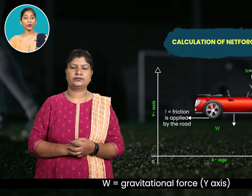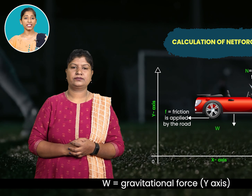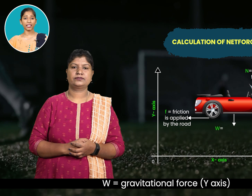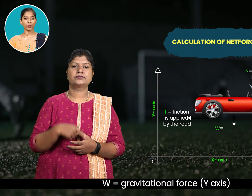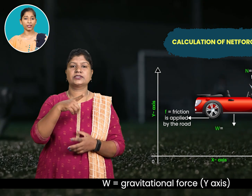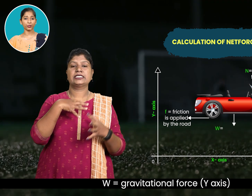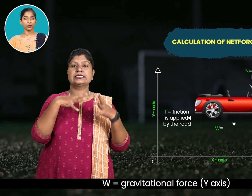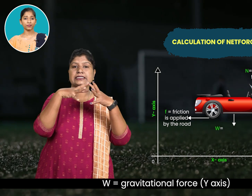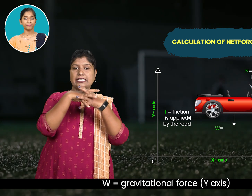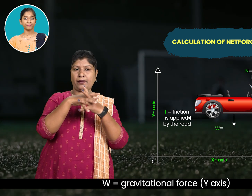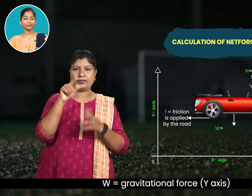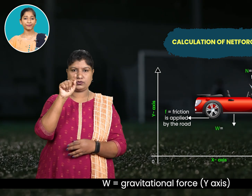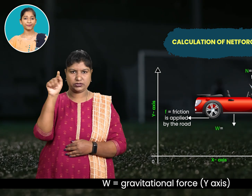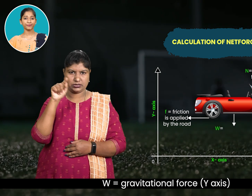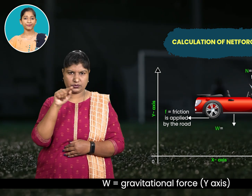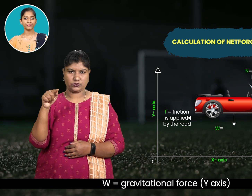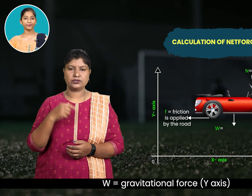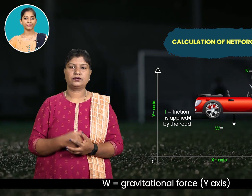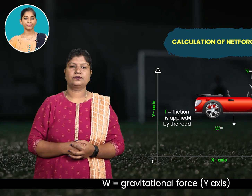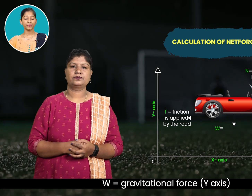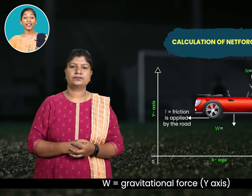W is equal to